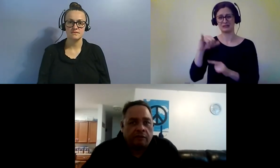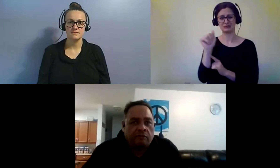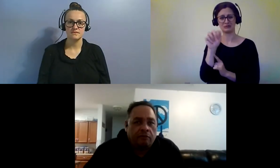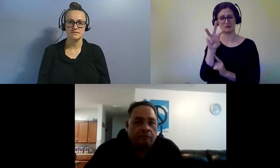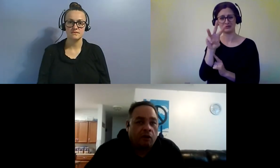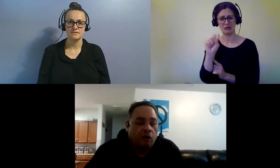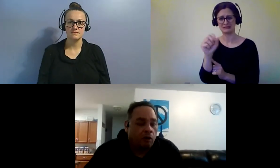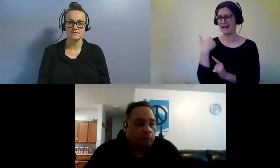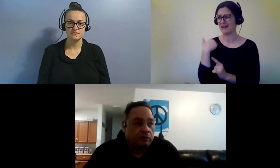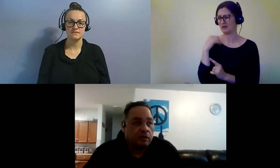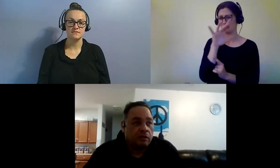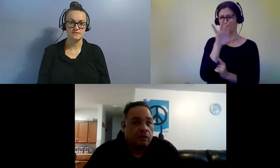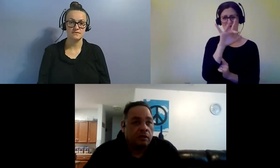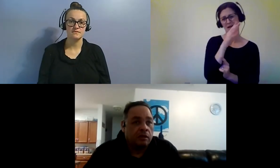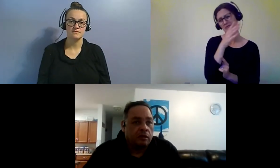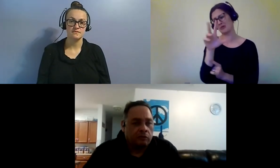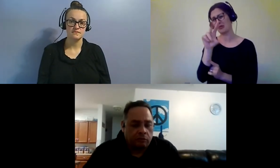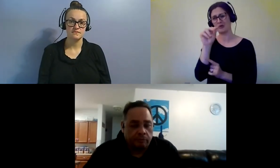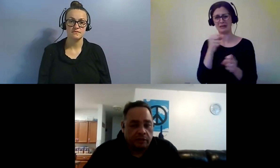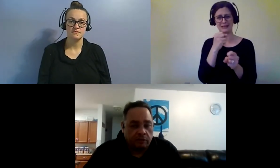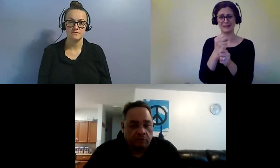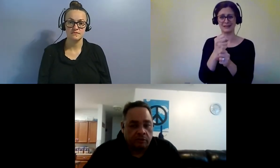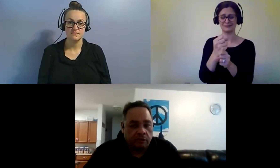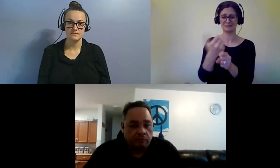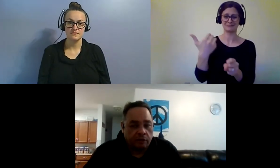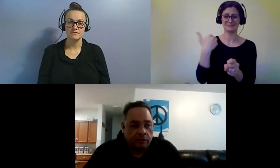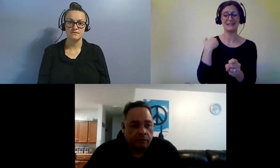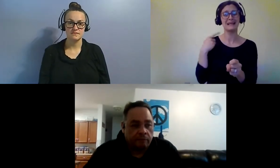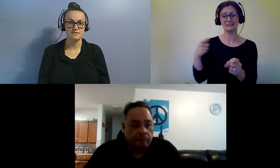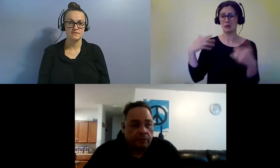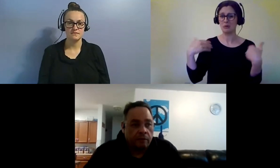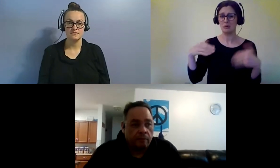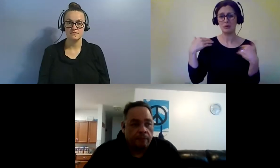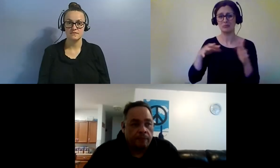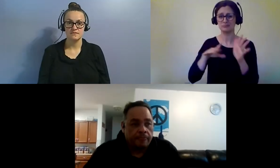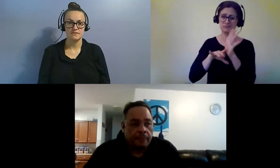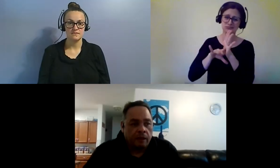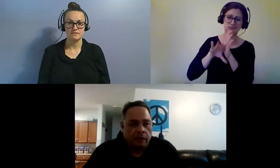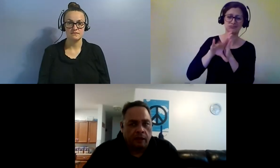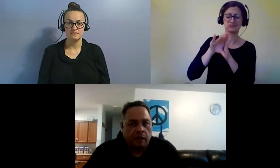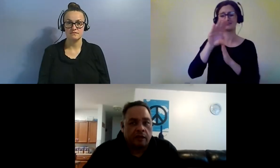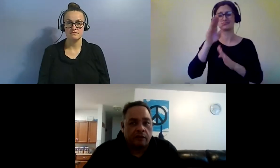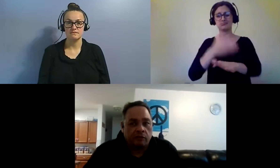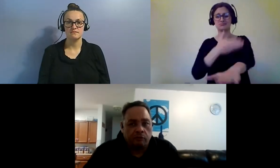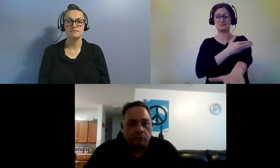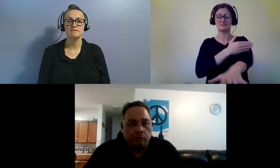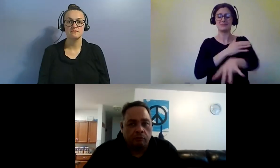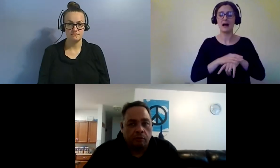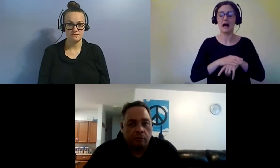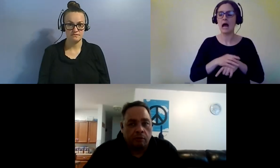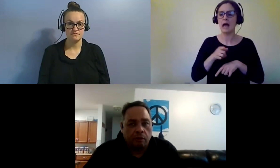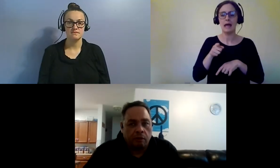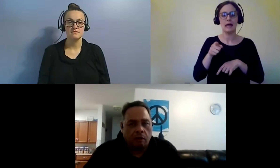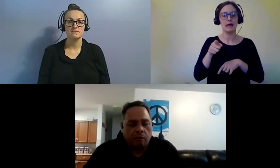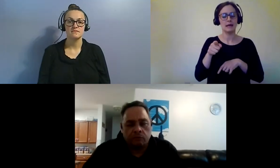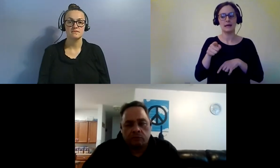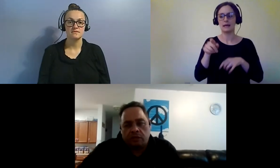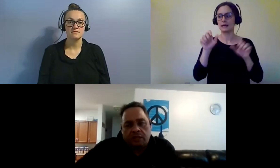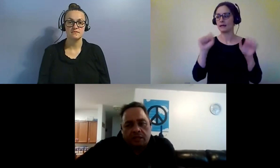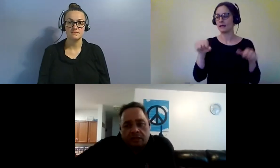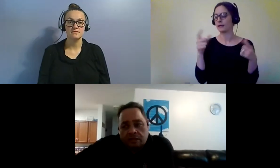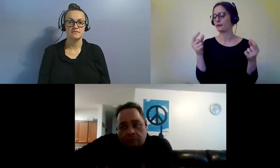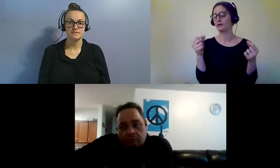and it's evolved tremendously where it could do